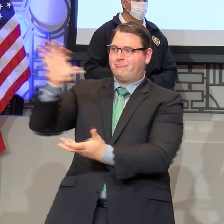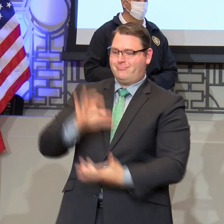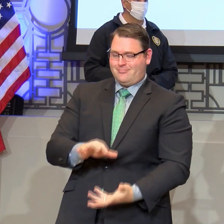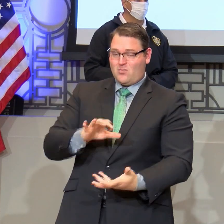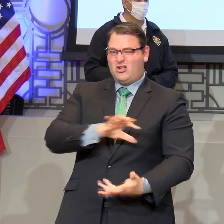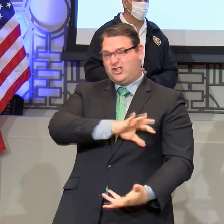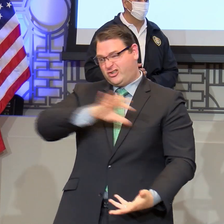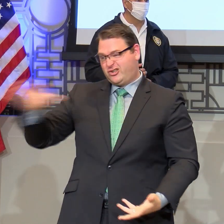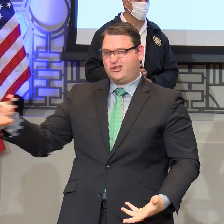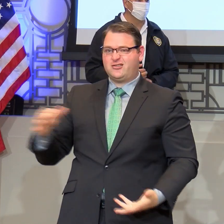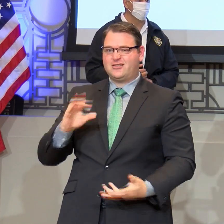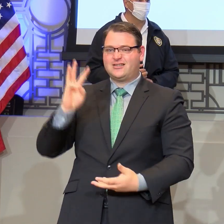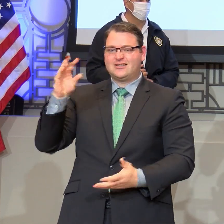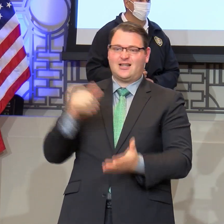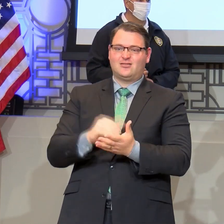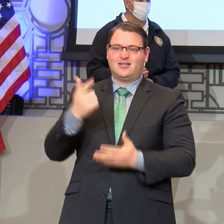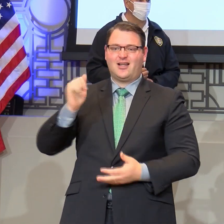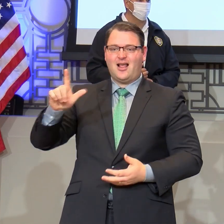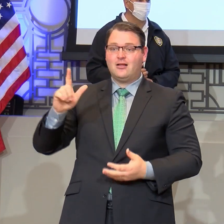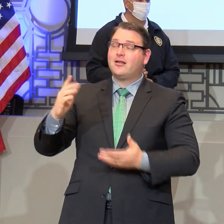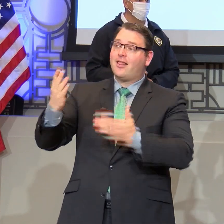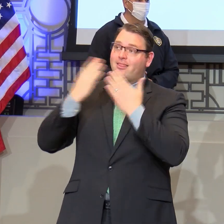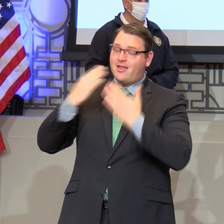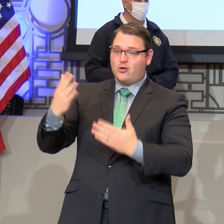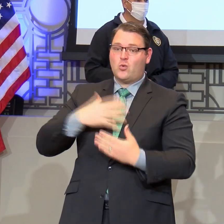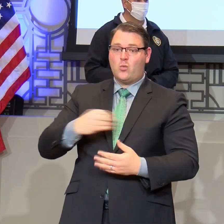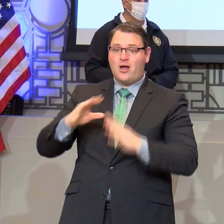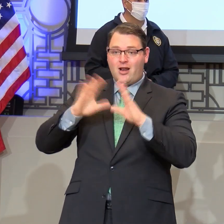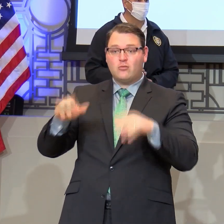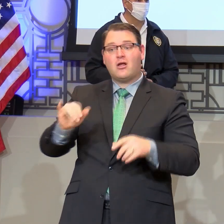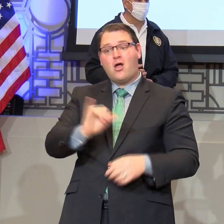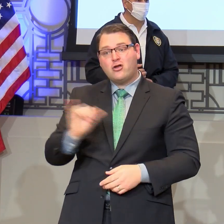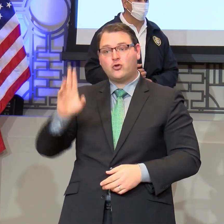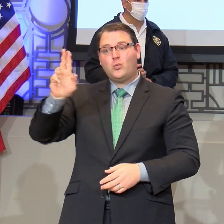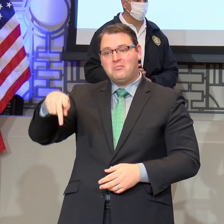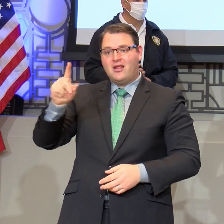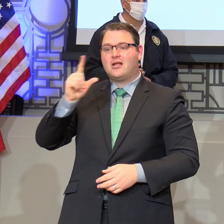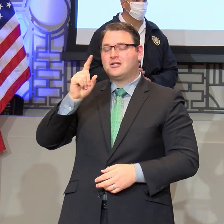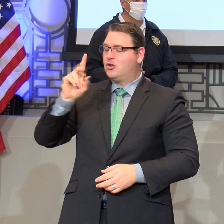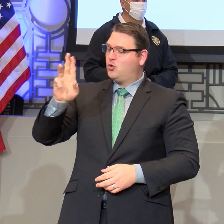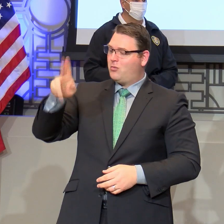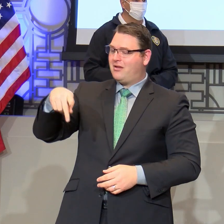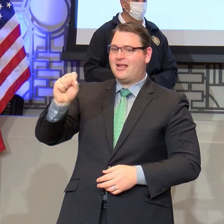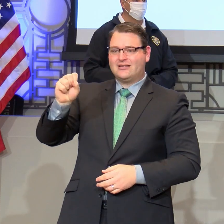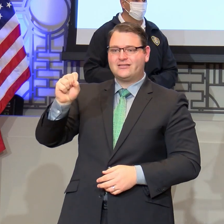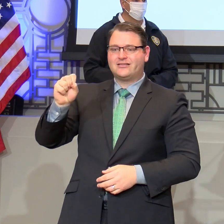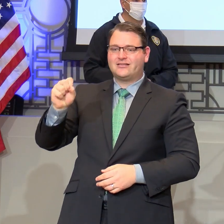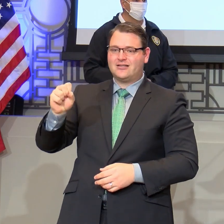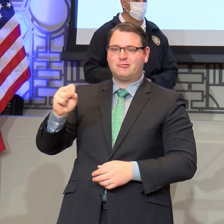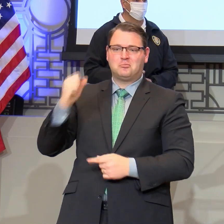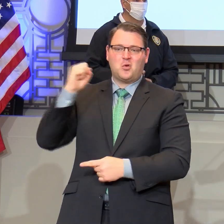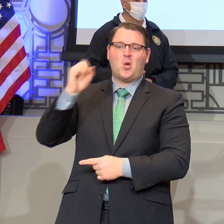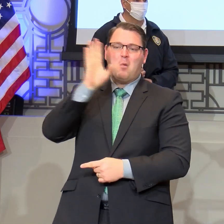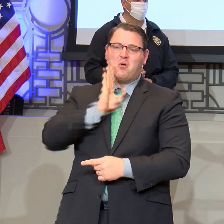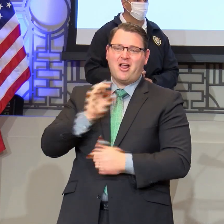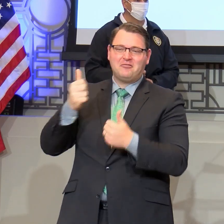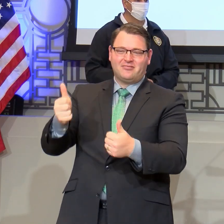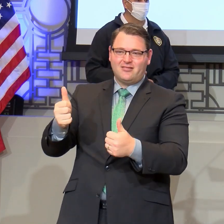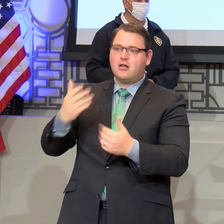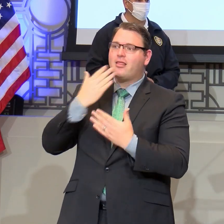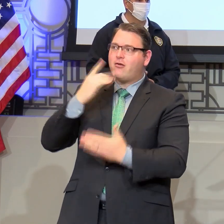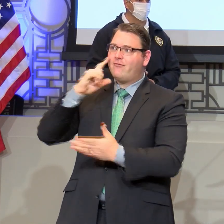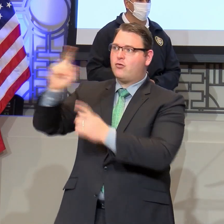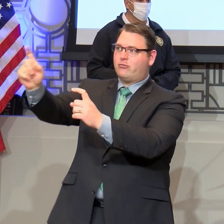hand sanitizer, and I want to thank not just the White House, but UPS for delivering. Go Brown, thanks for getting it to us this morning. We're very happy